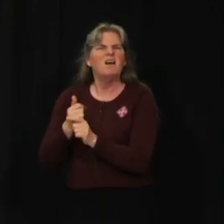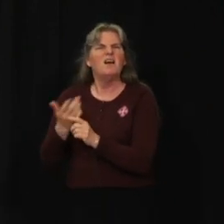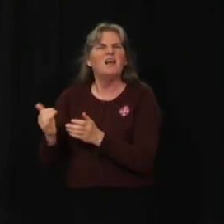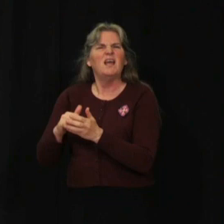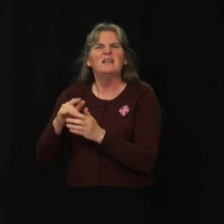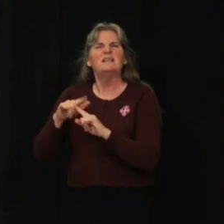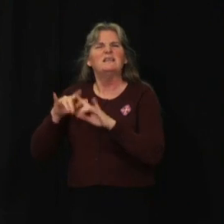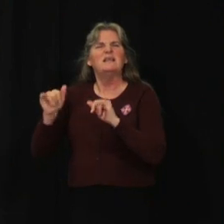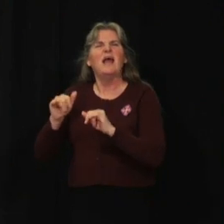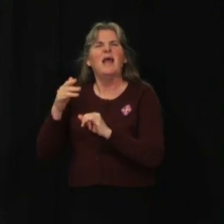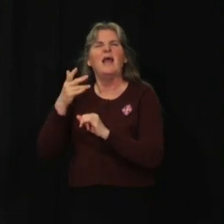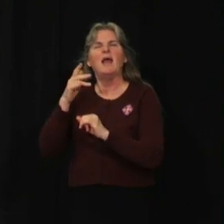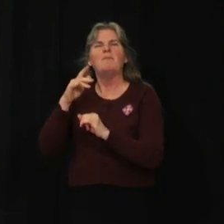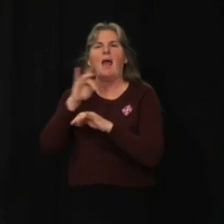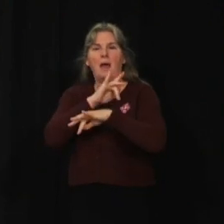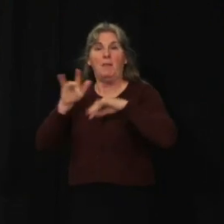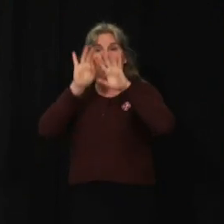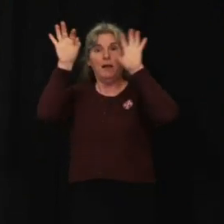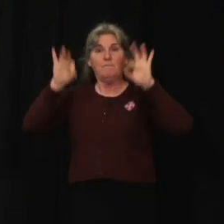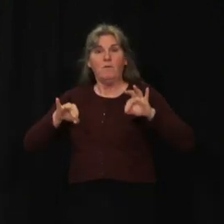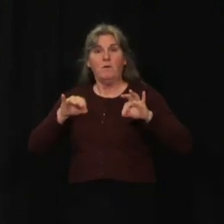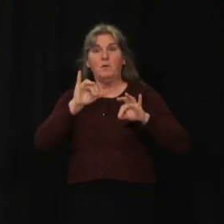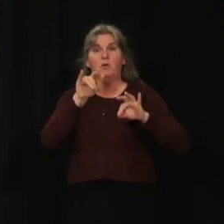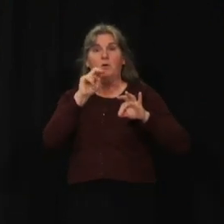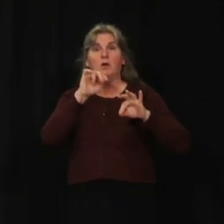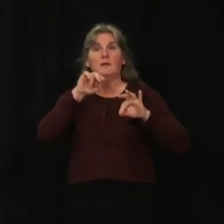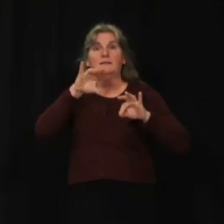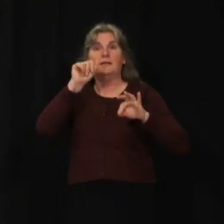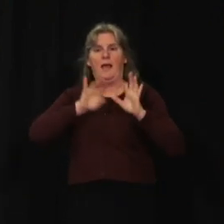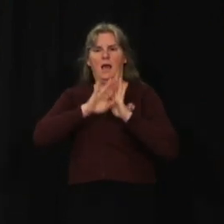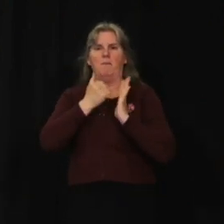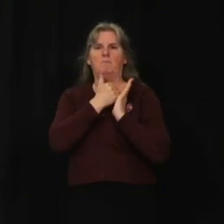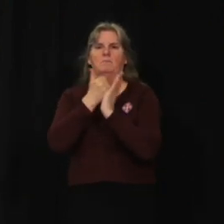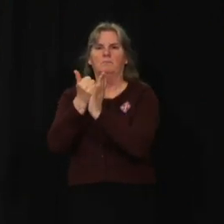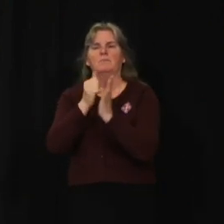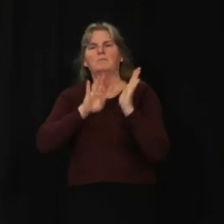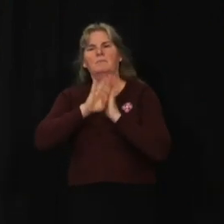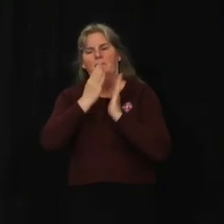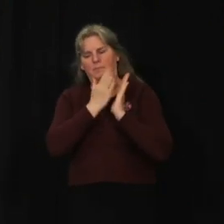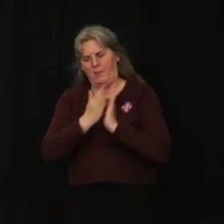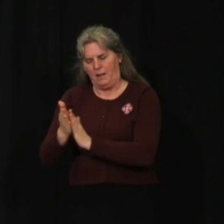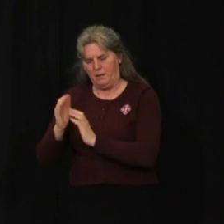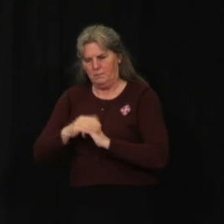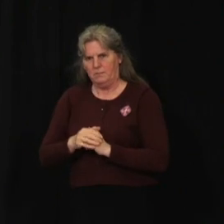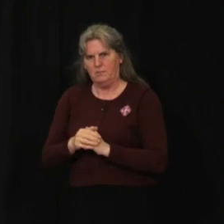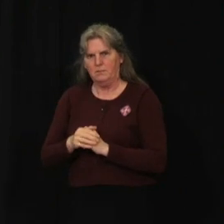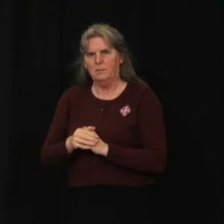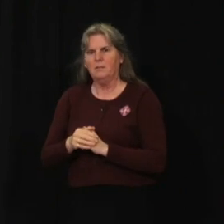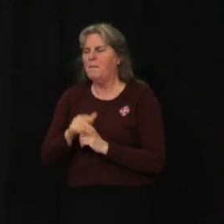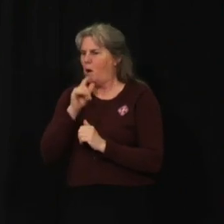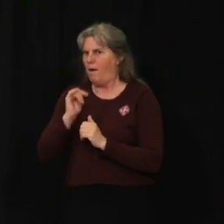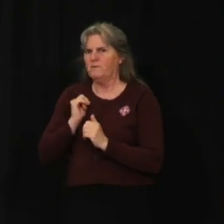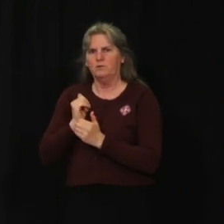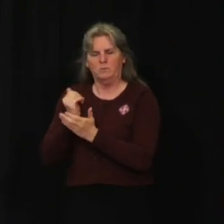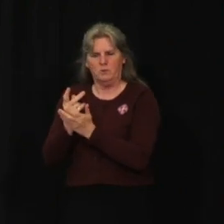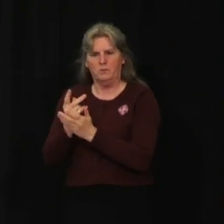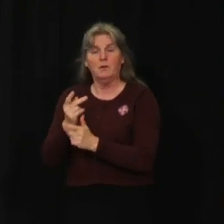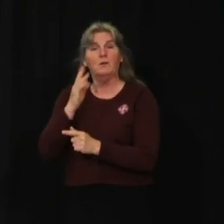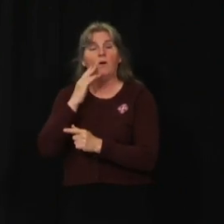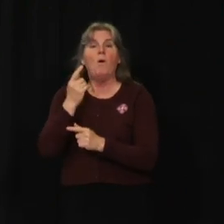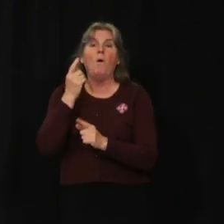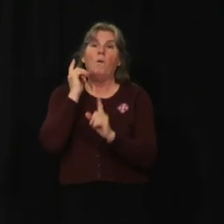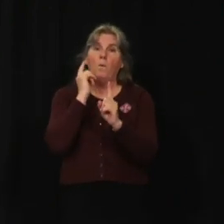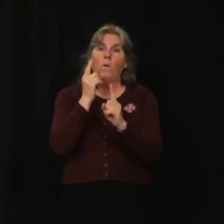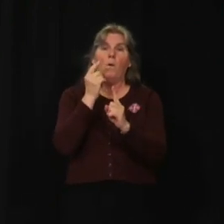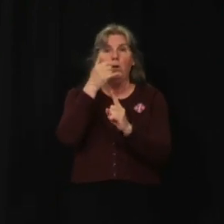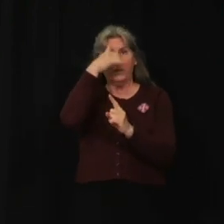that are available on yukon.ca. For Yukoners in general, it means that we will be easier